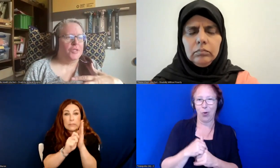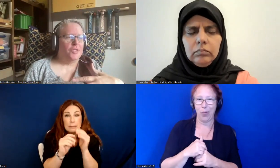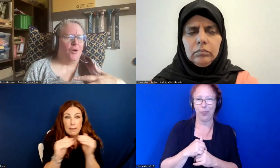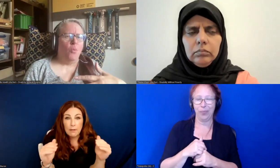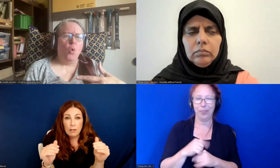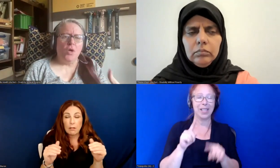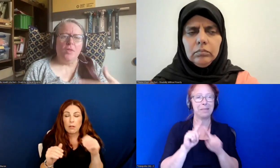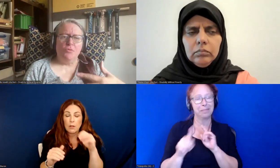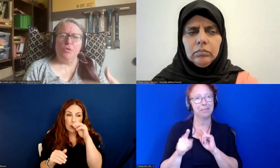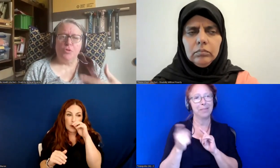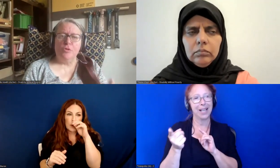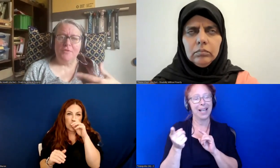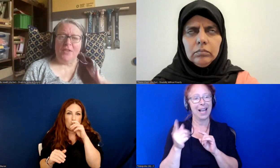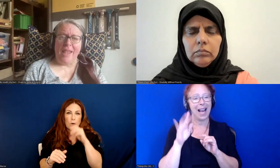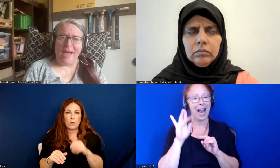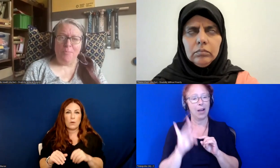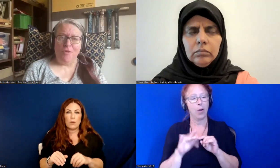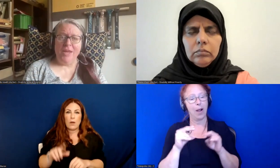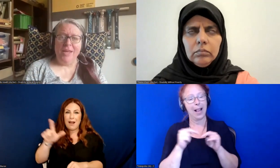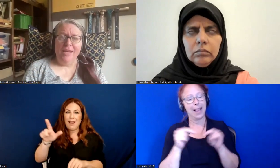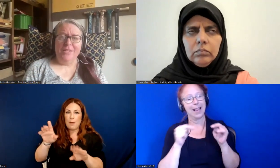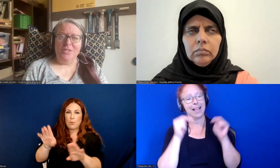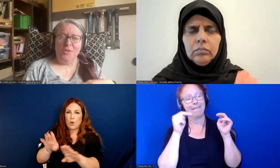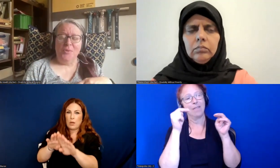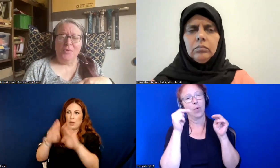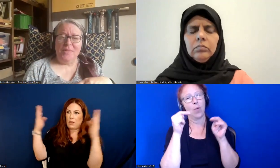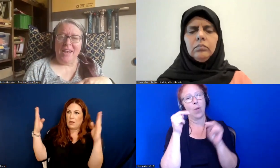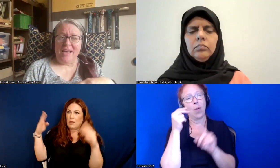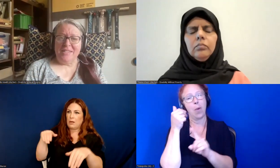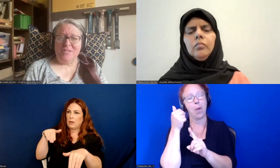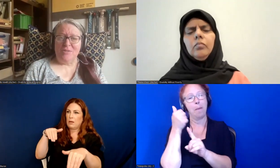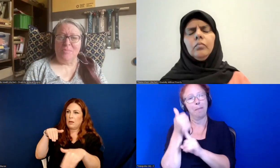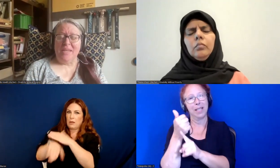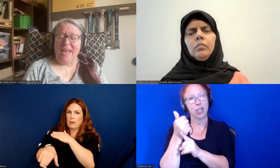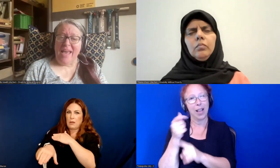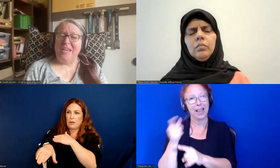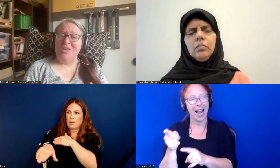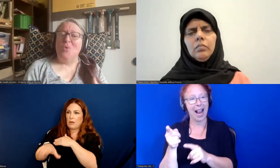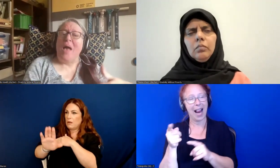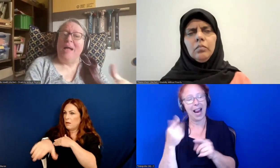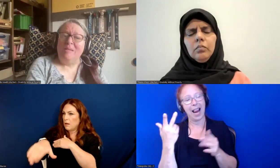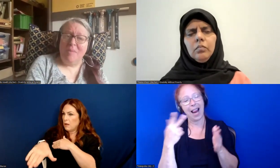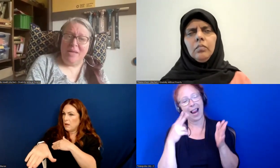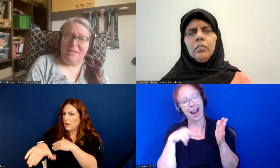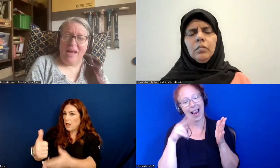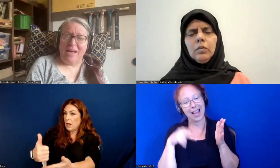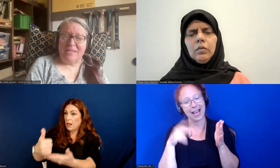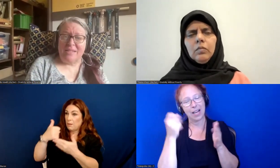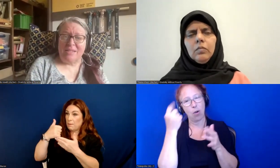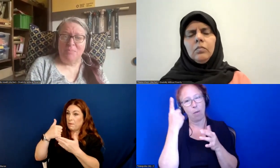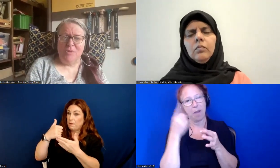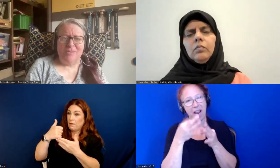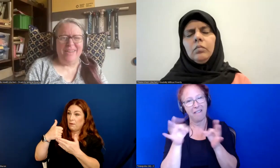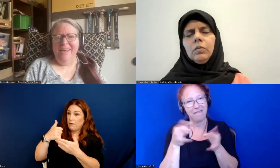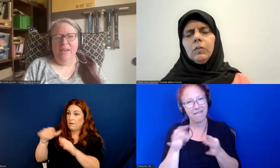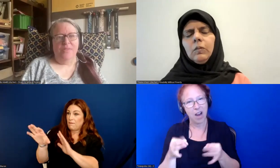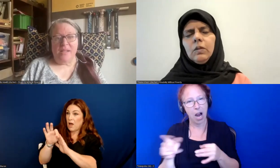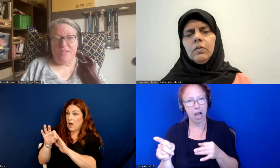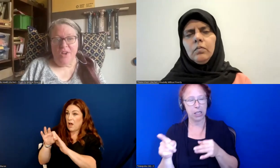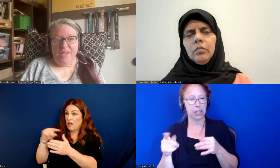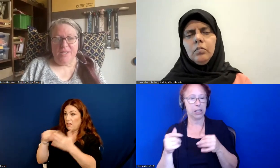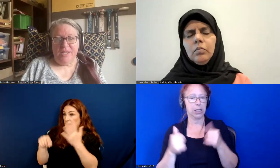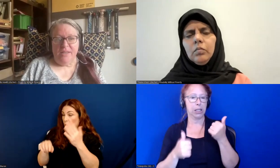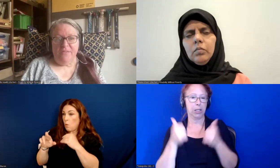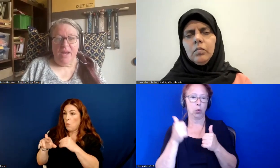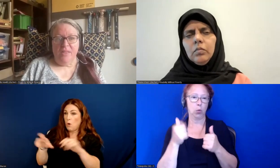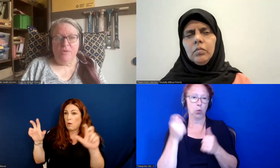or that, walking through the doors of a library to then ask somebody, hey, can you help me to access a computer?